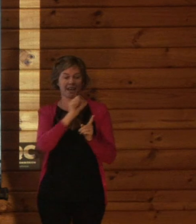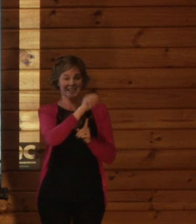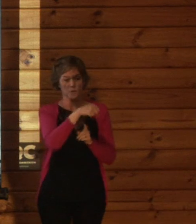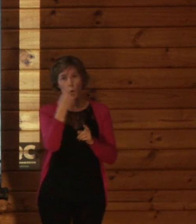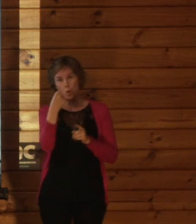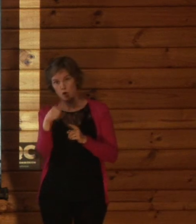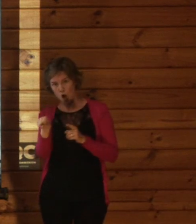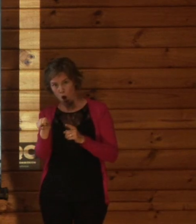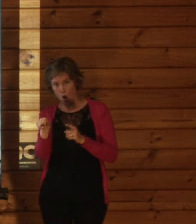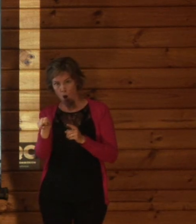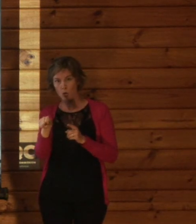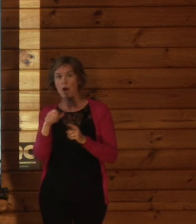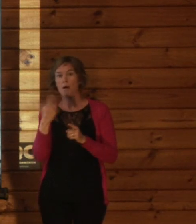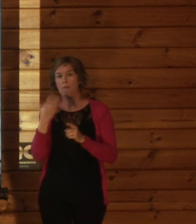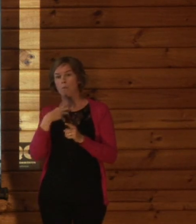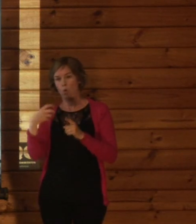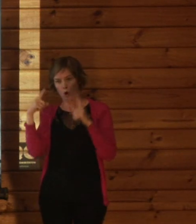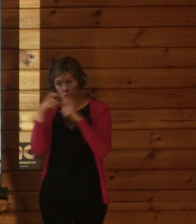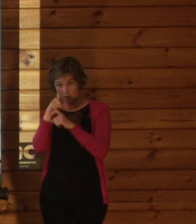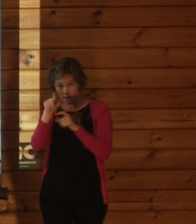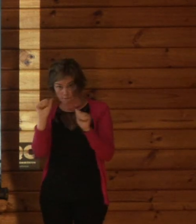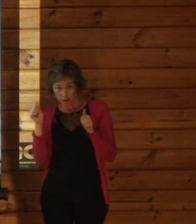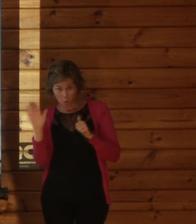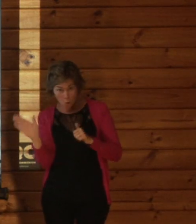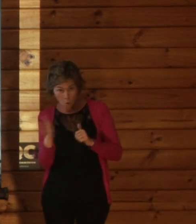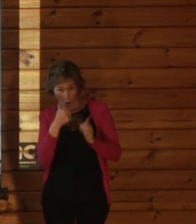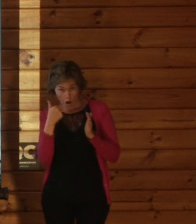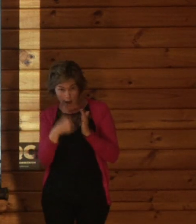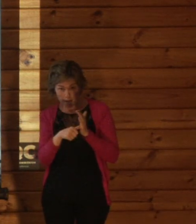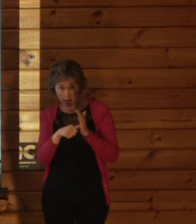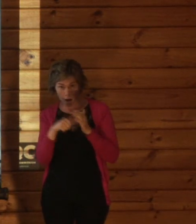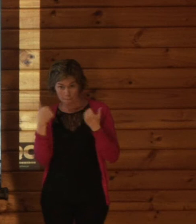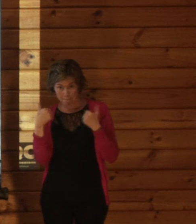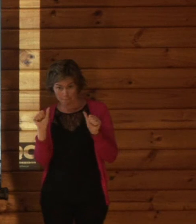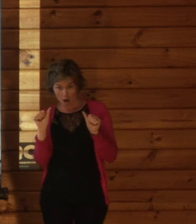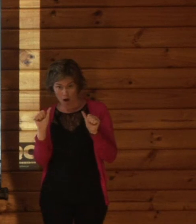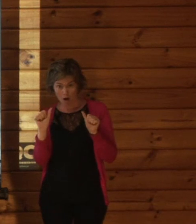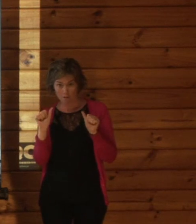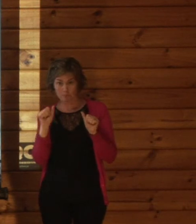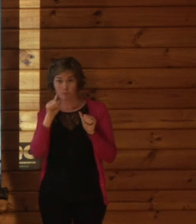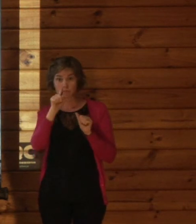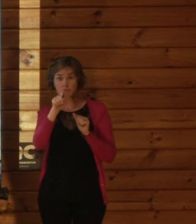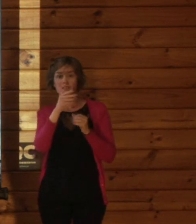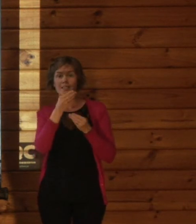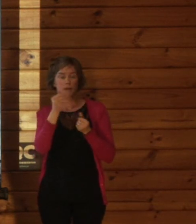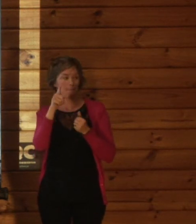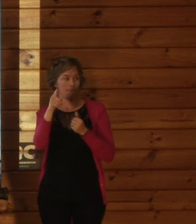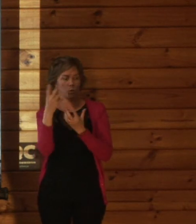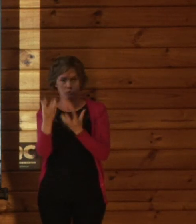yeah, I'm not sure about it. I know that I've seen one. Okay, yeah.